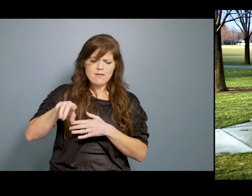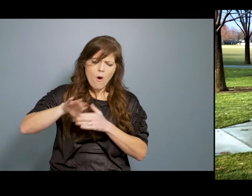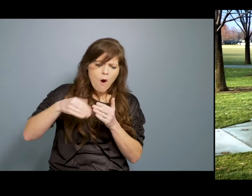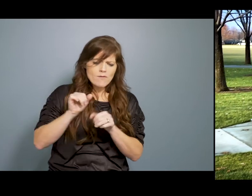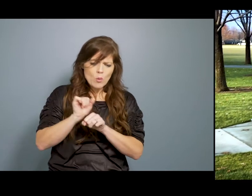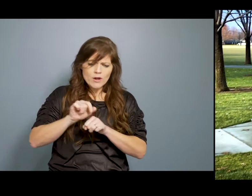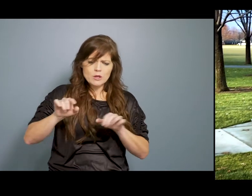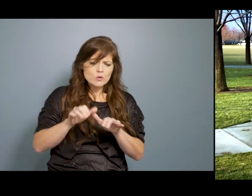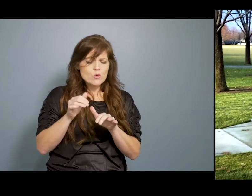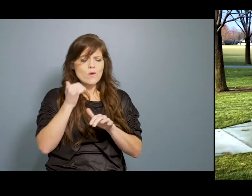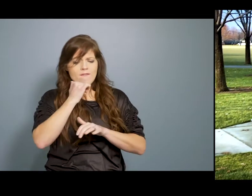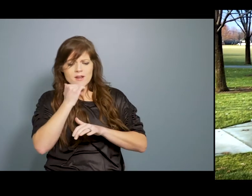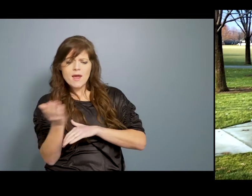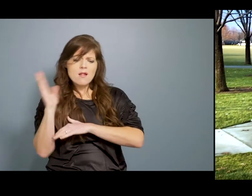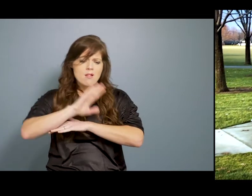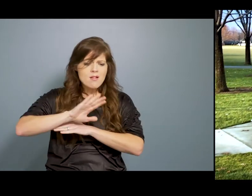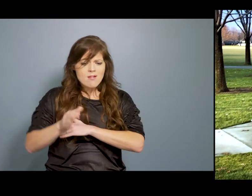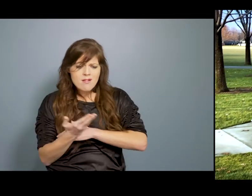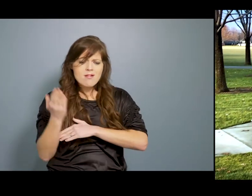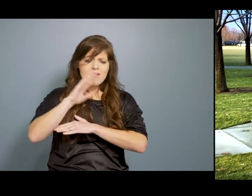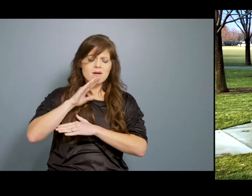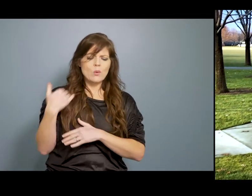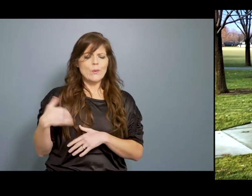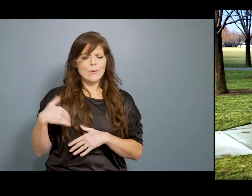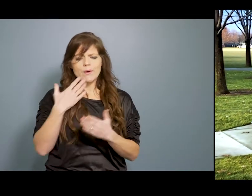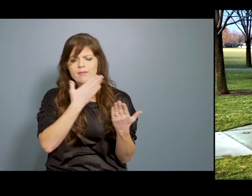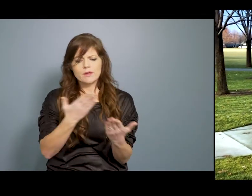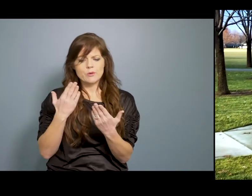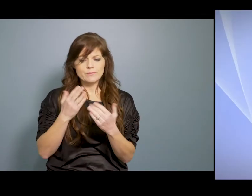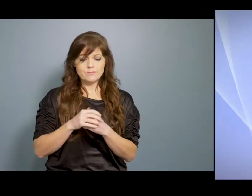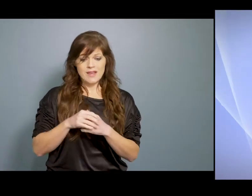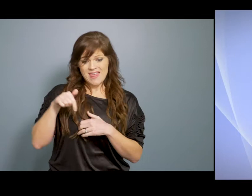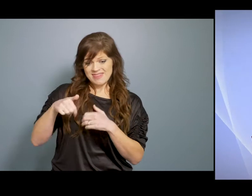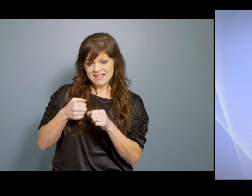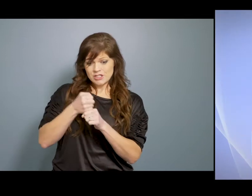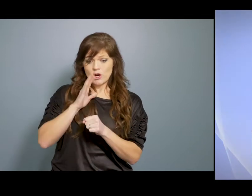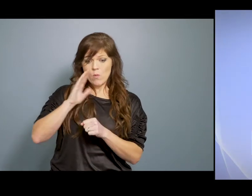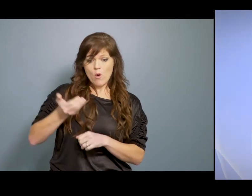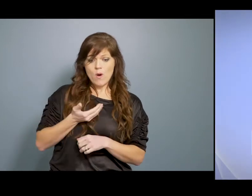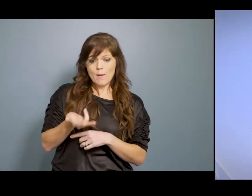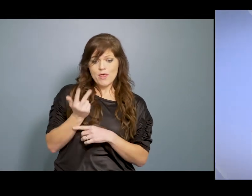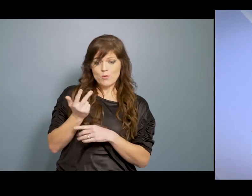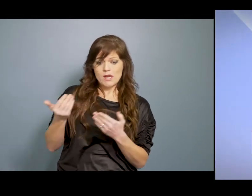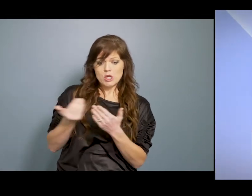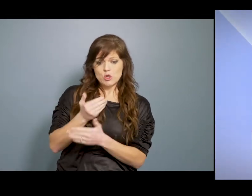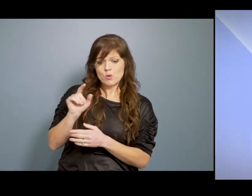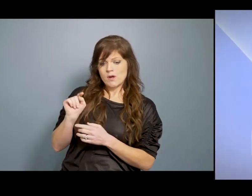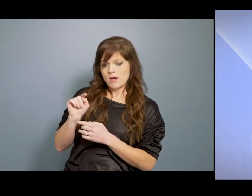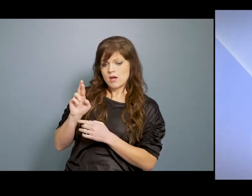out. I'm really excited that this year we've been able to welcome 3 new trustees and have really